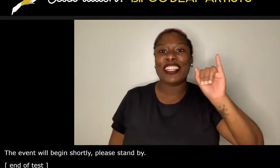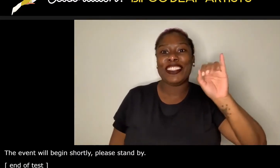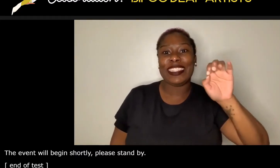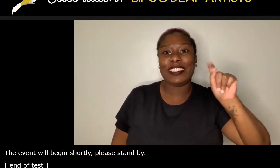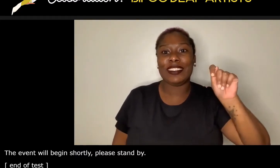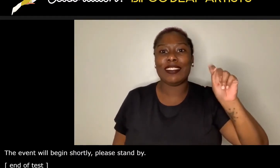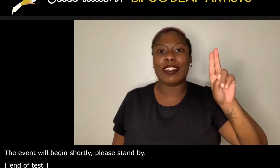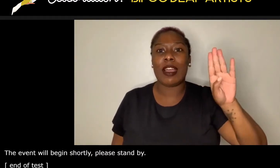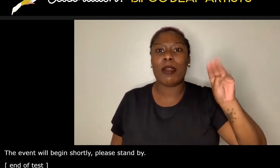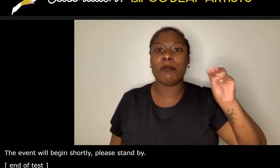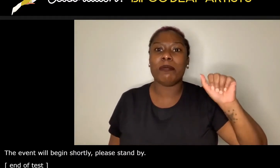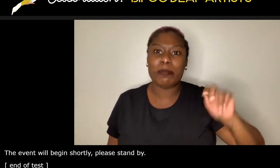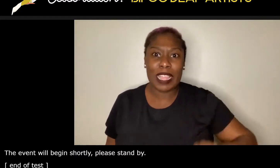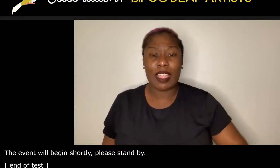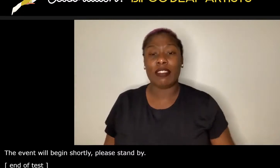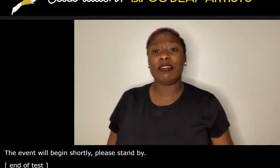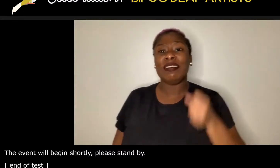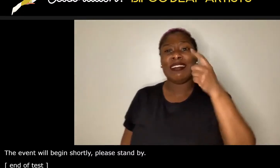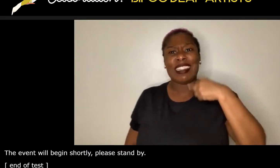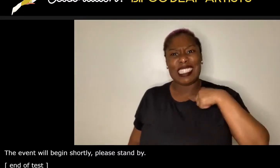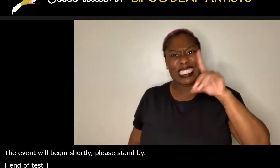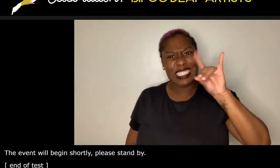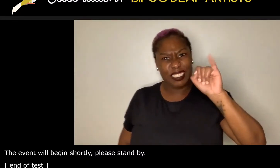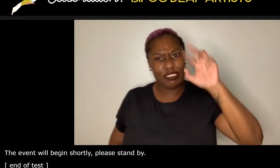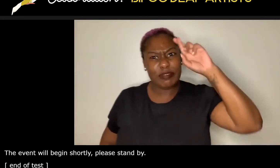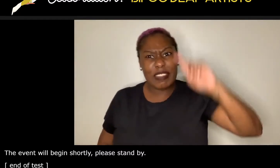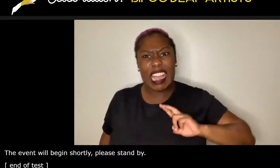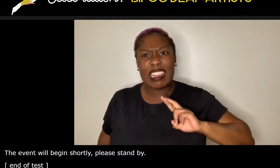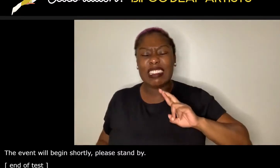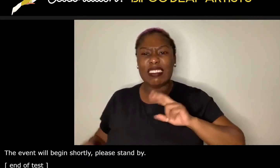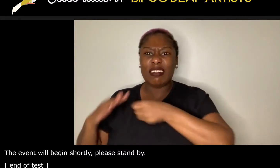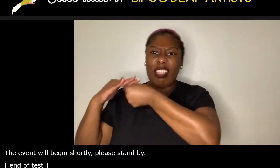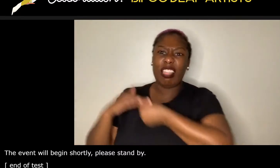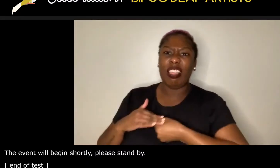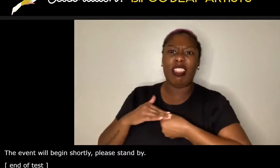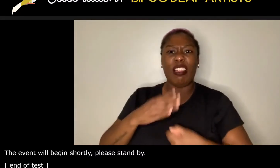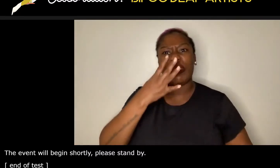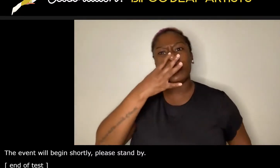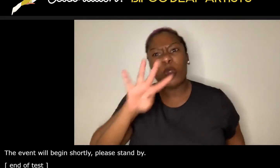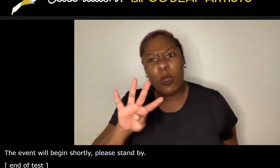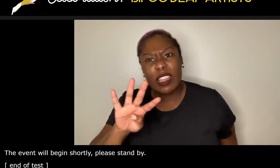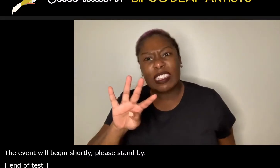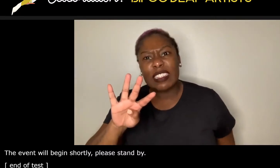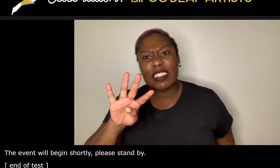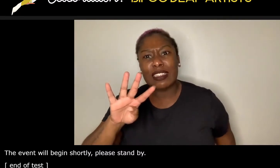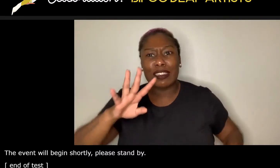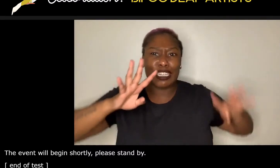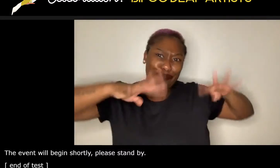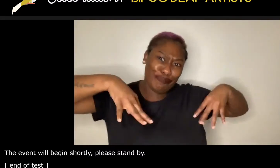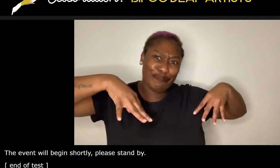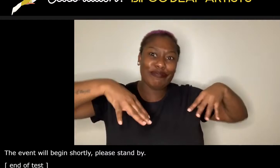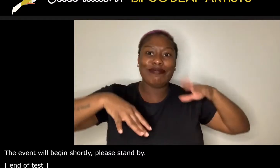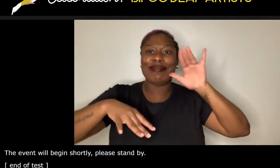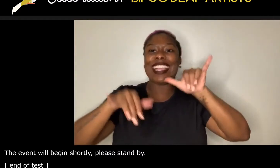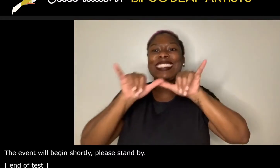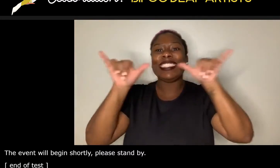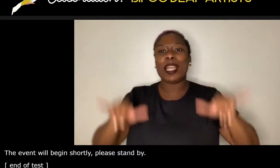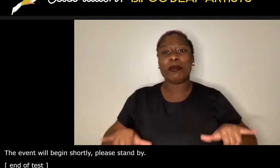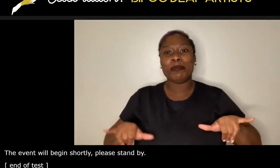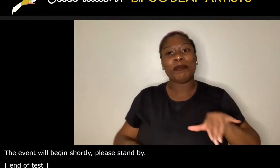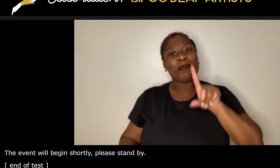I've been beaten down, but I'm strong like Harriet Tubman. I've been disrespected, oppressed, and